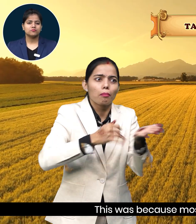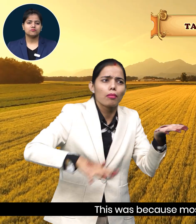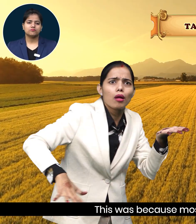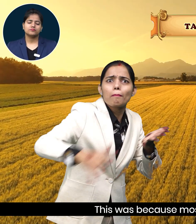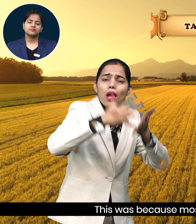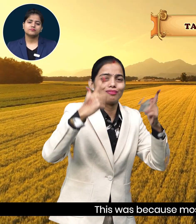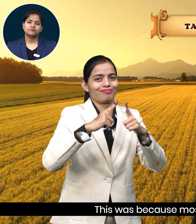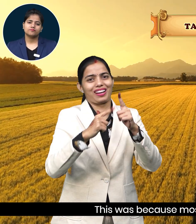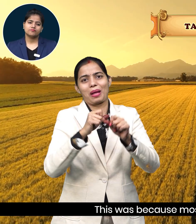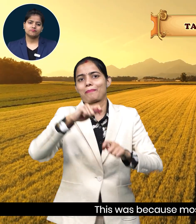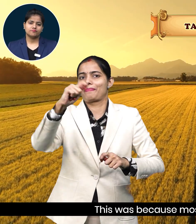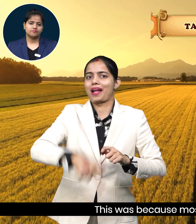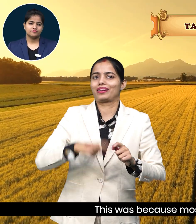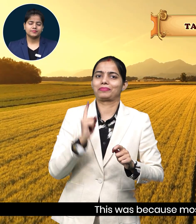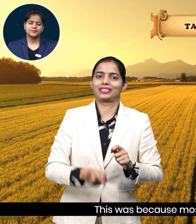farmers.